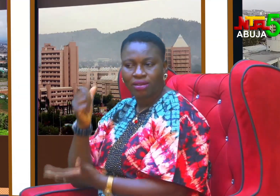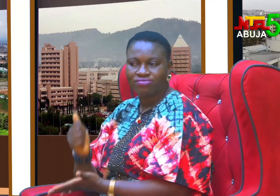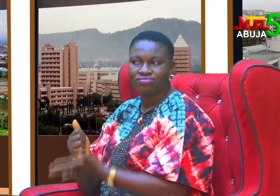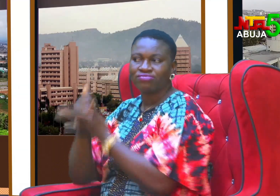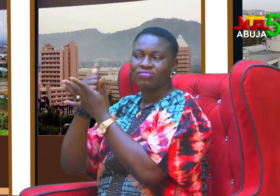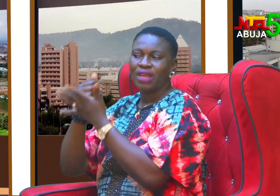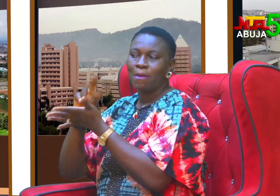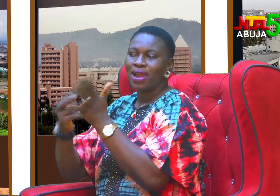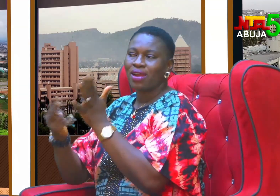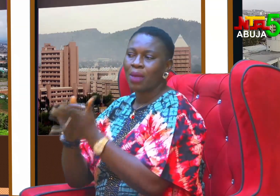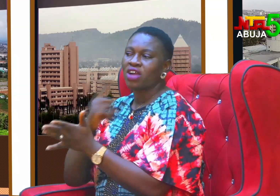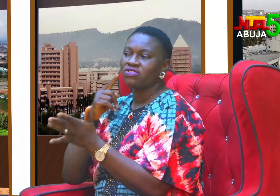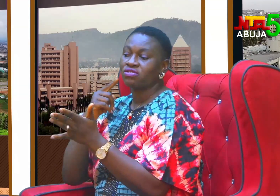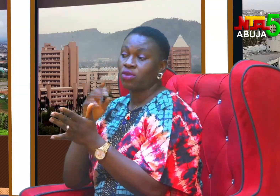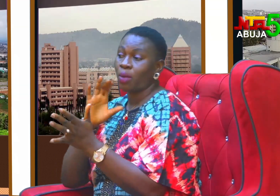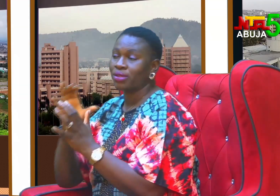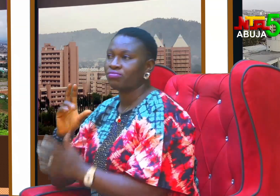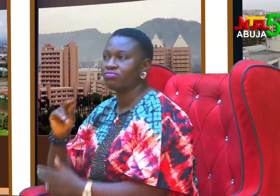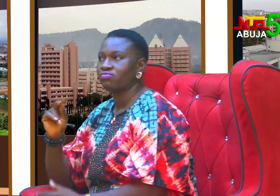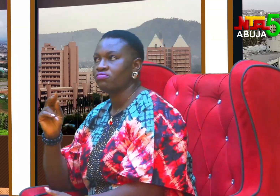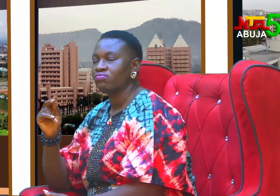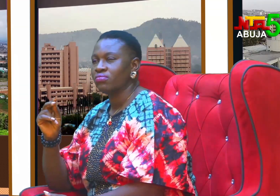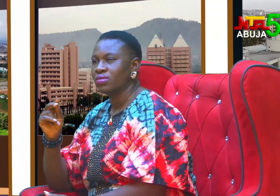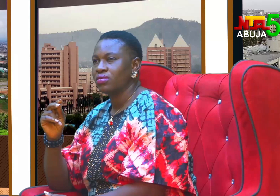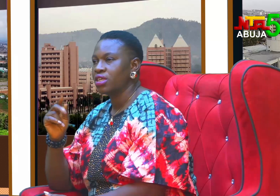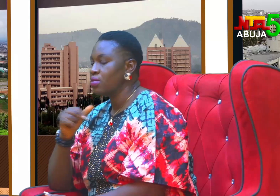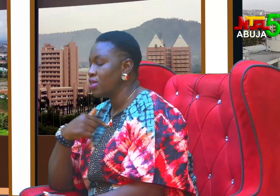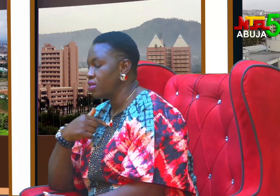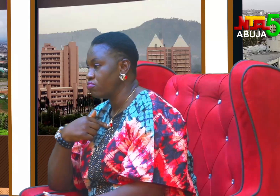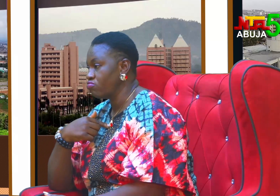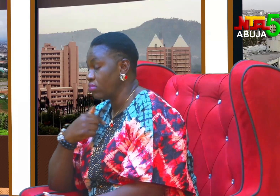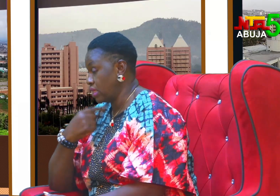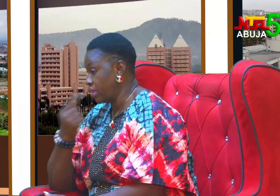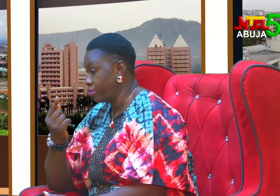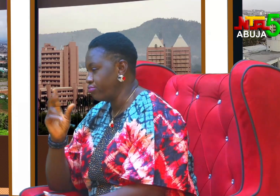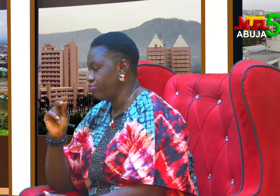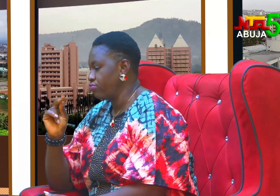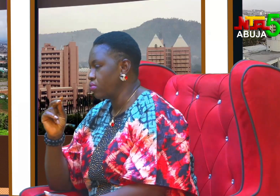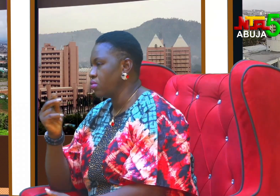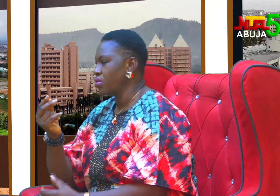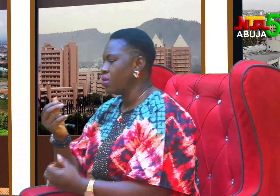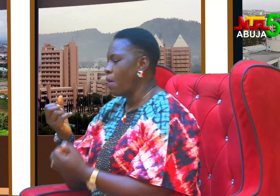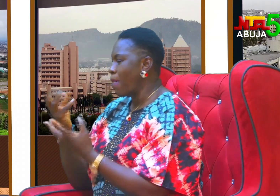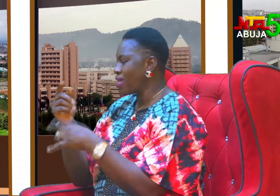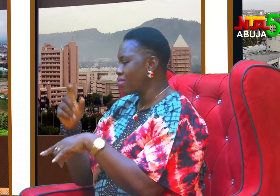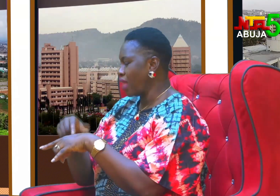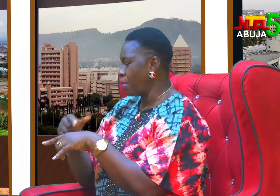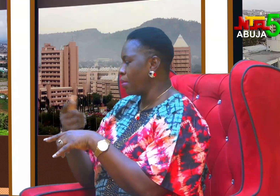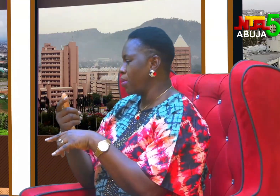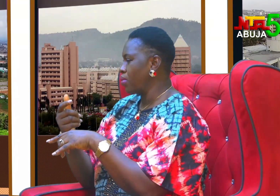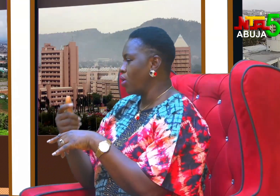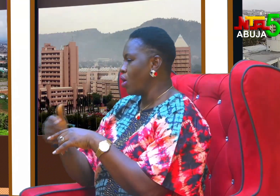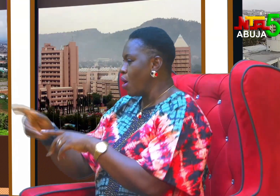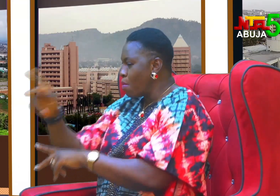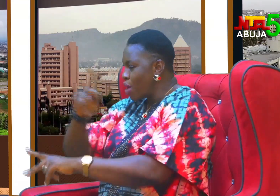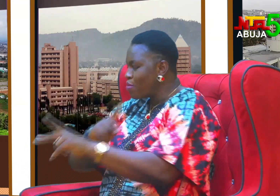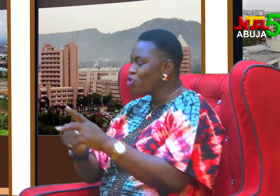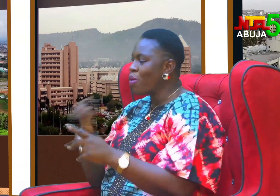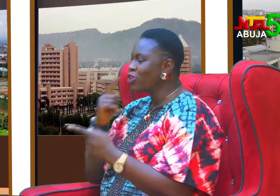the cochlear implants kind of bridges or cures deafness, but that is not true. People